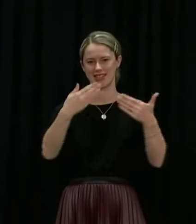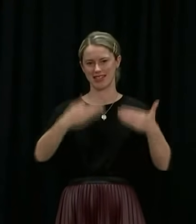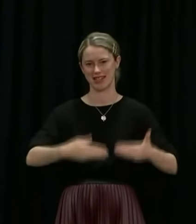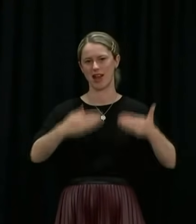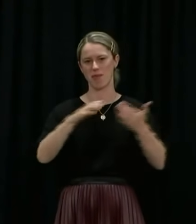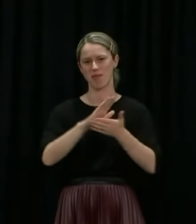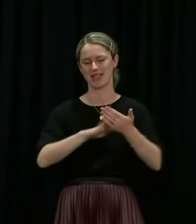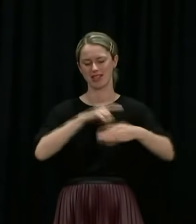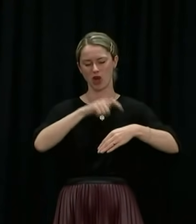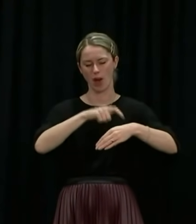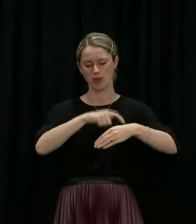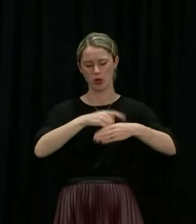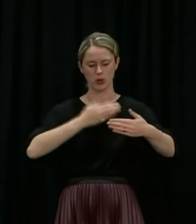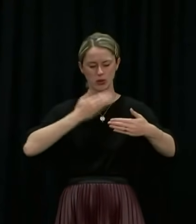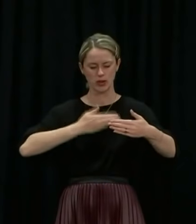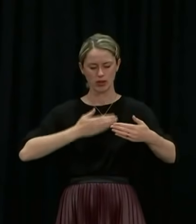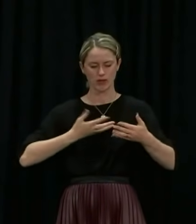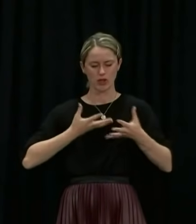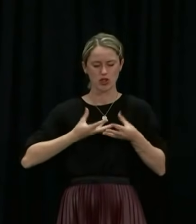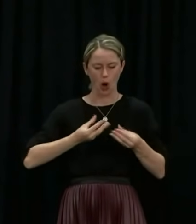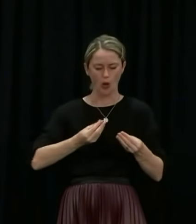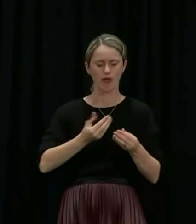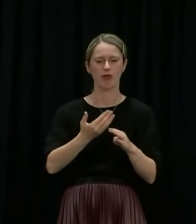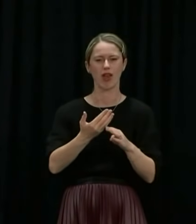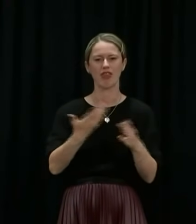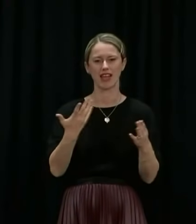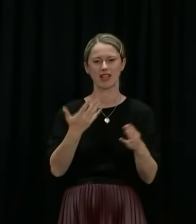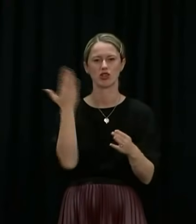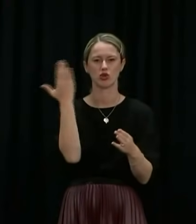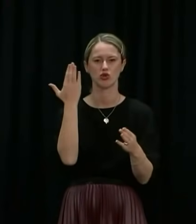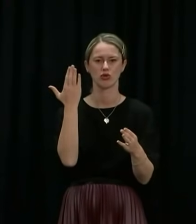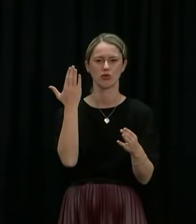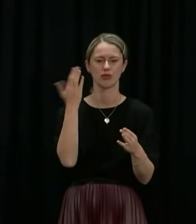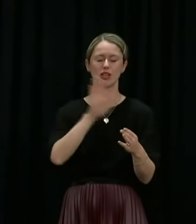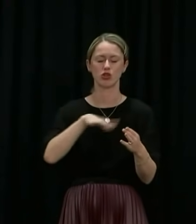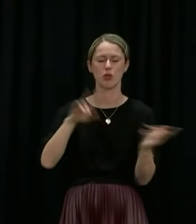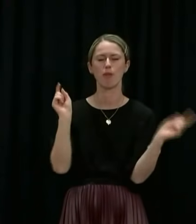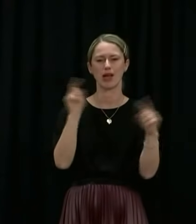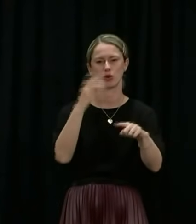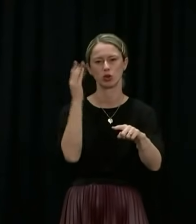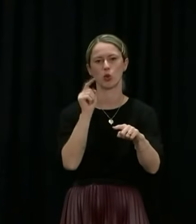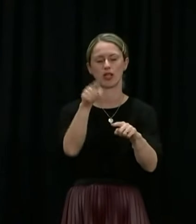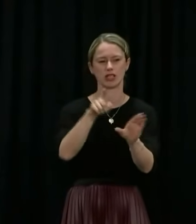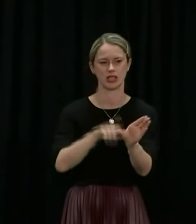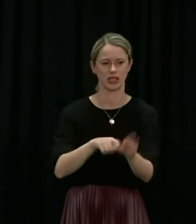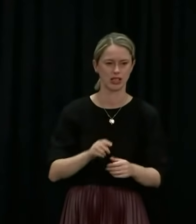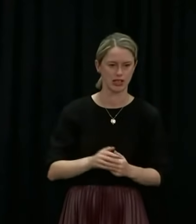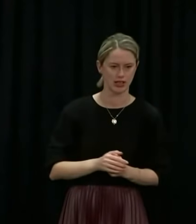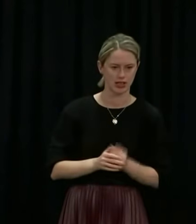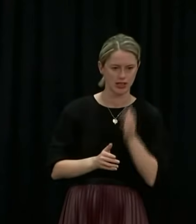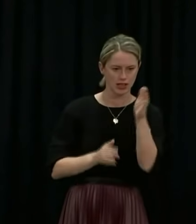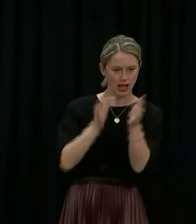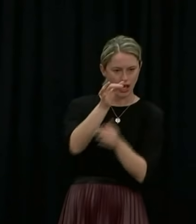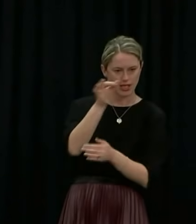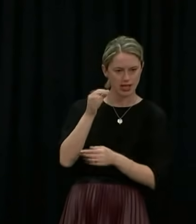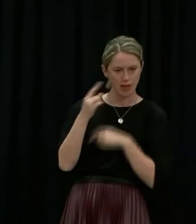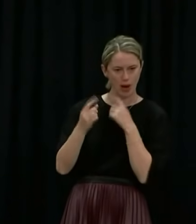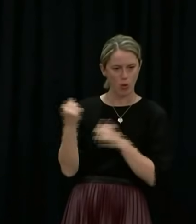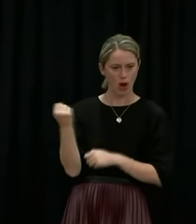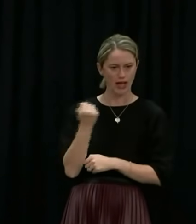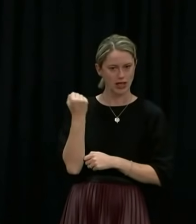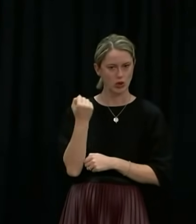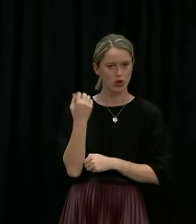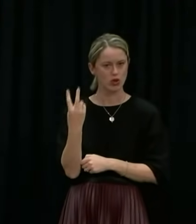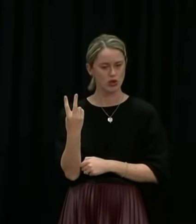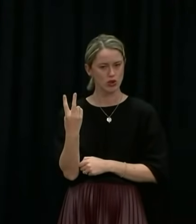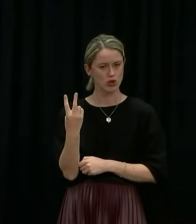have some time to work through that before kids come back after the summer holidays. Ben? Cases in the Waikato, are they in places